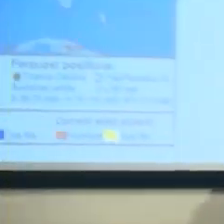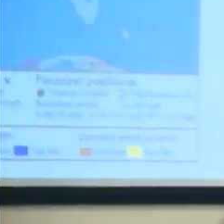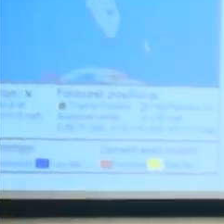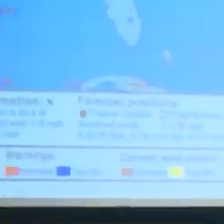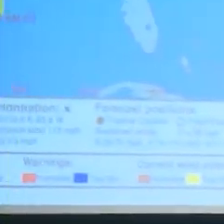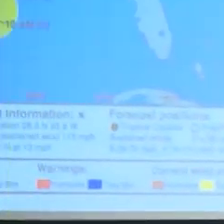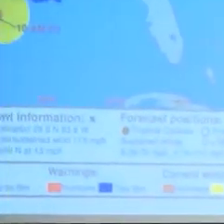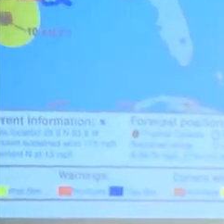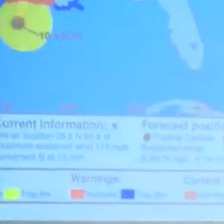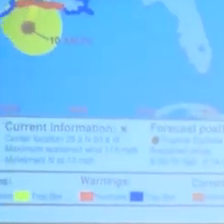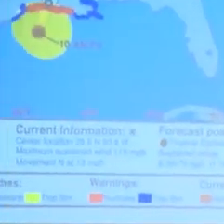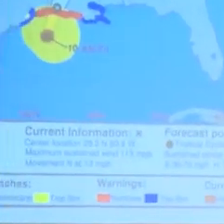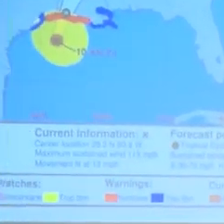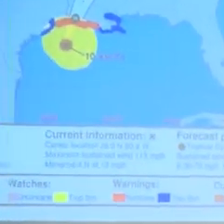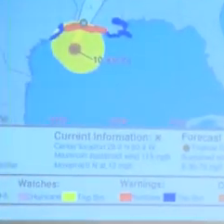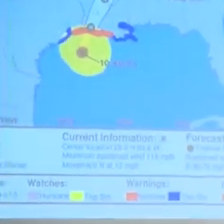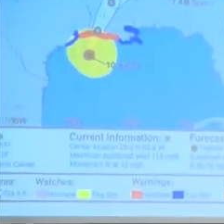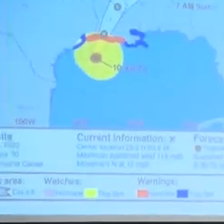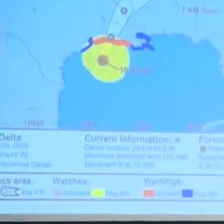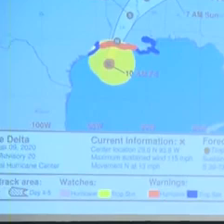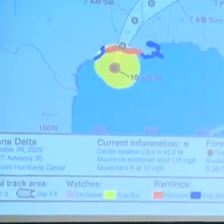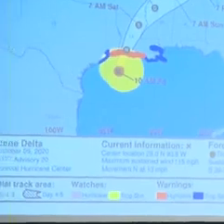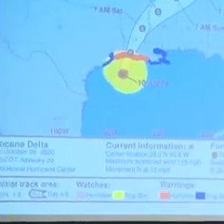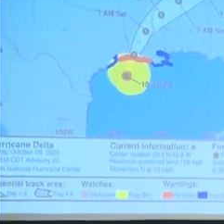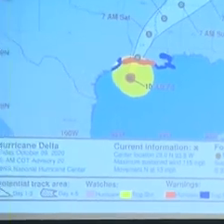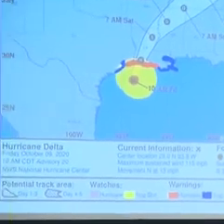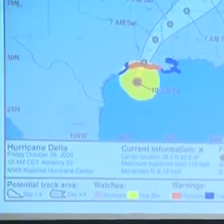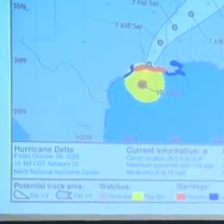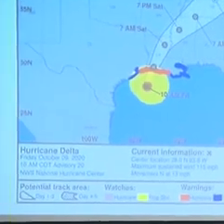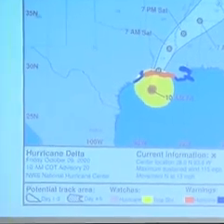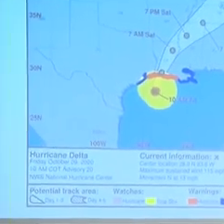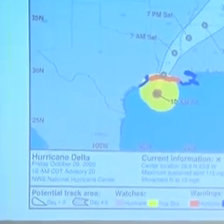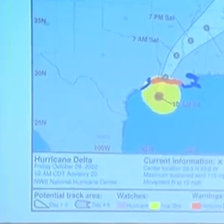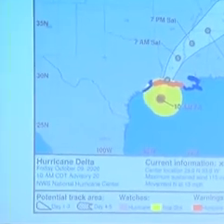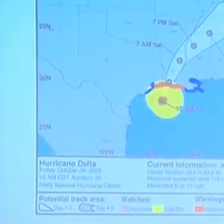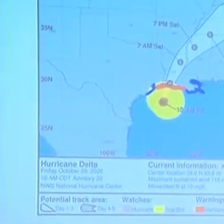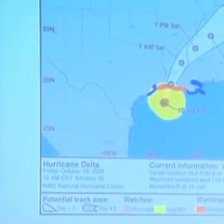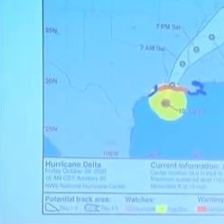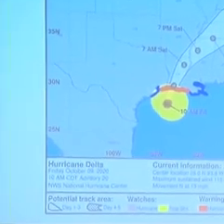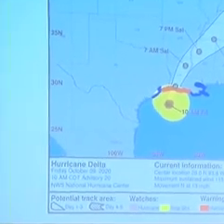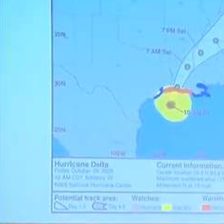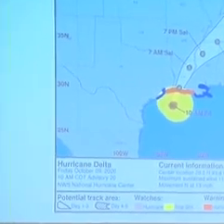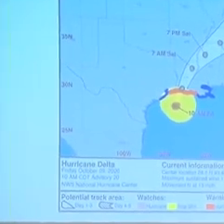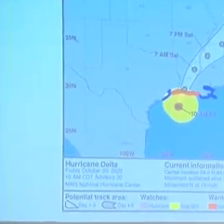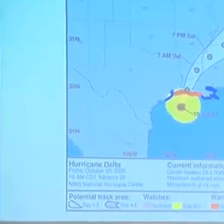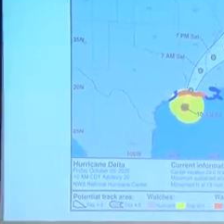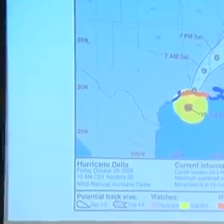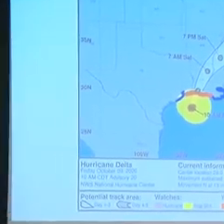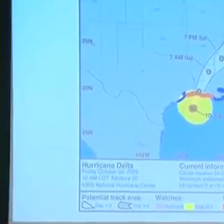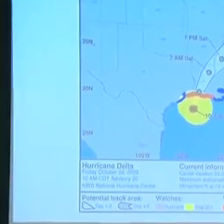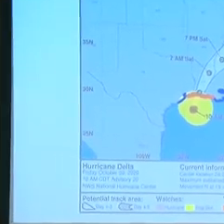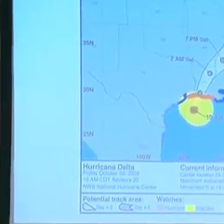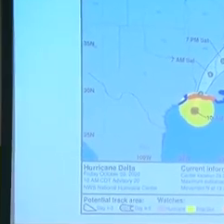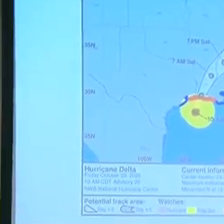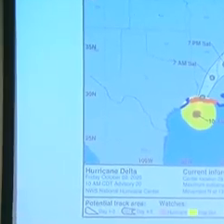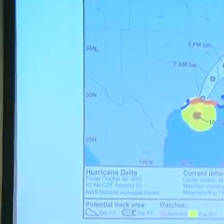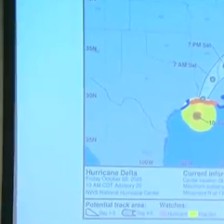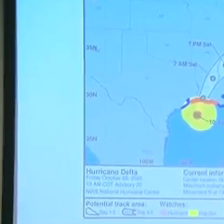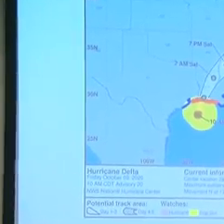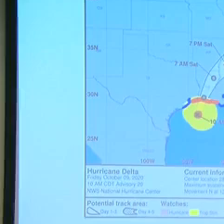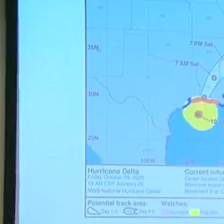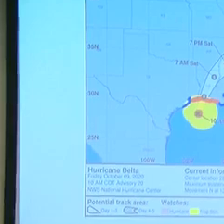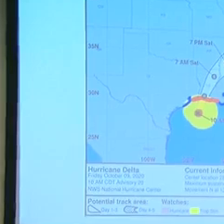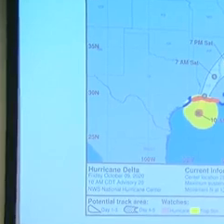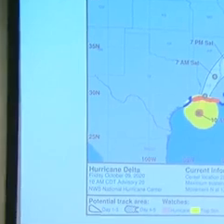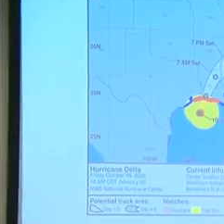just a couple of minutes ago, Delta is currently a Category 2 storm, so it is starting to weaken slightly as